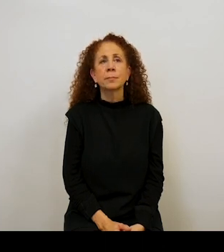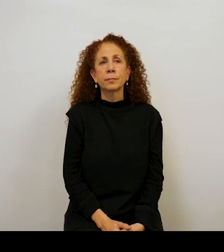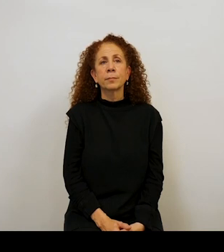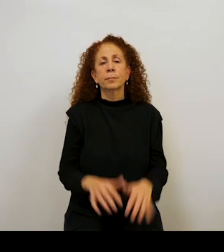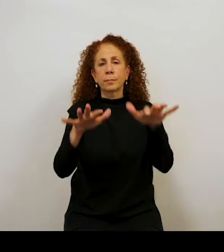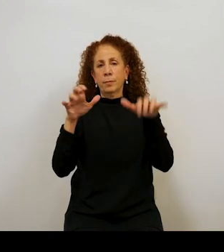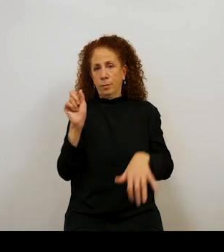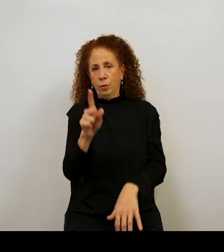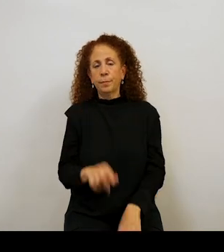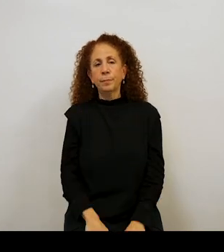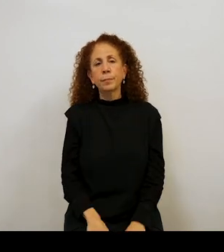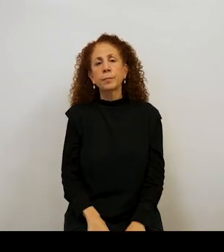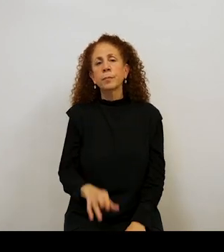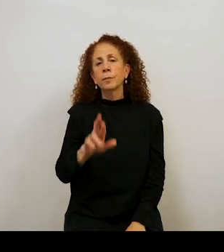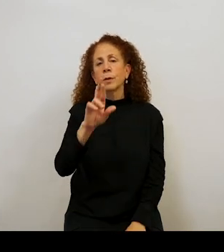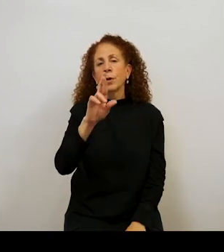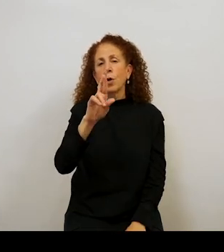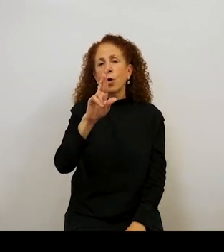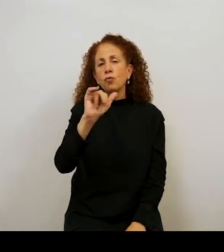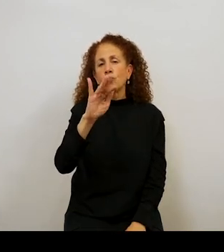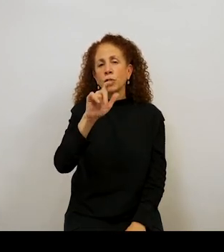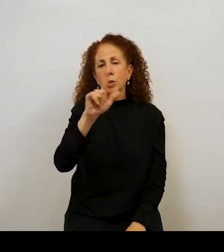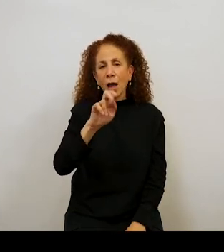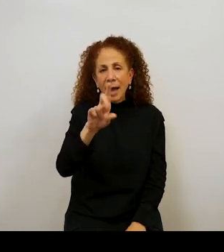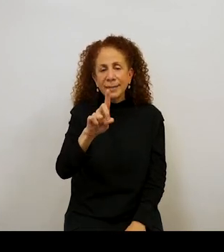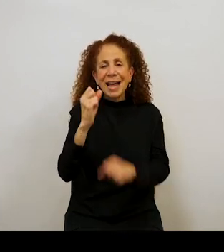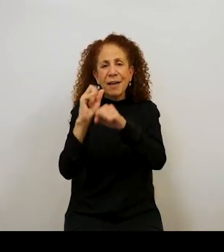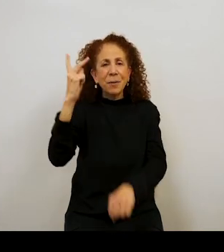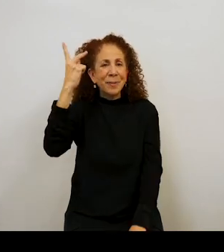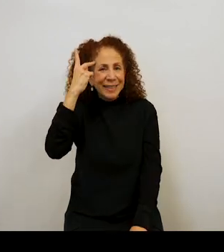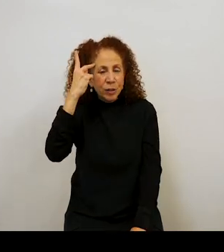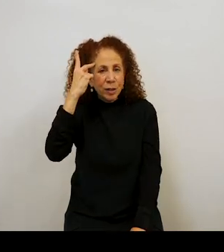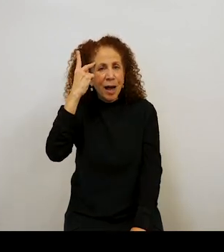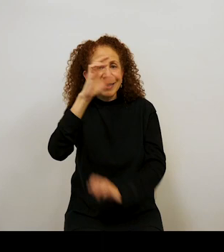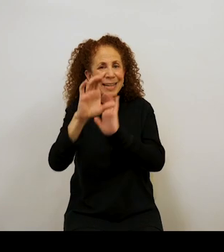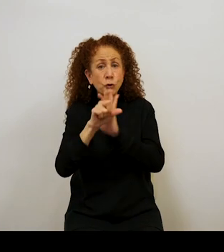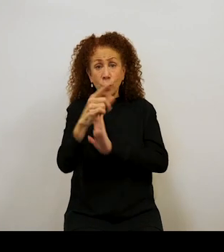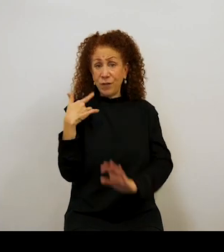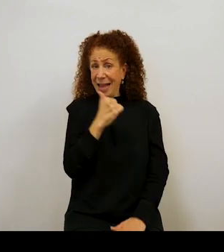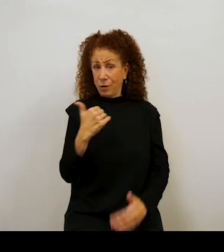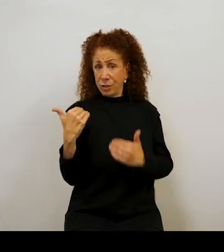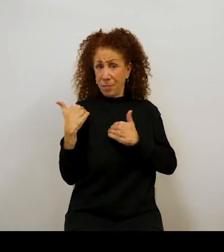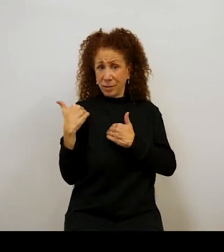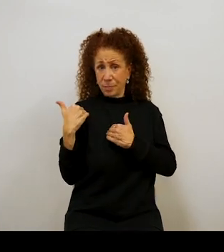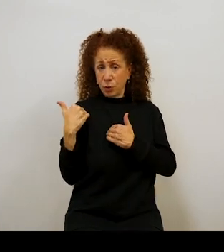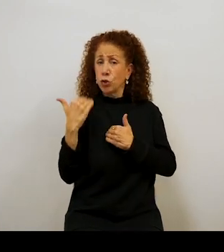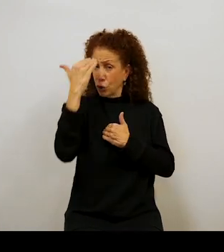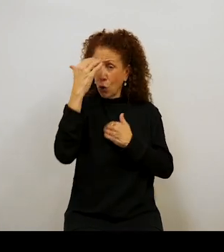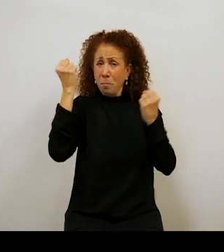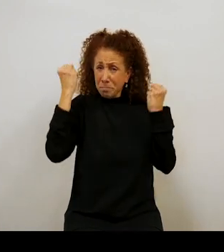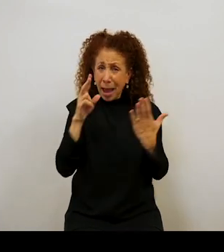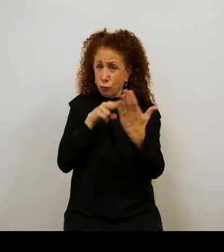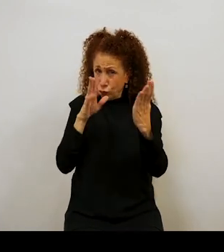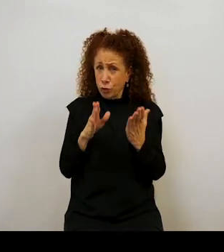In your portrayal of like racialized and heavily politicized characters, do you feel any responsibility given that you know a large portion of your